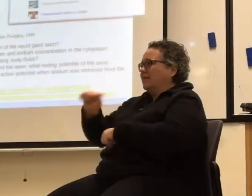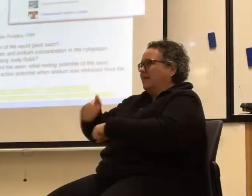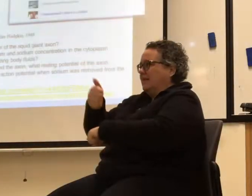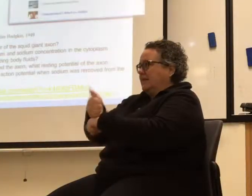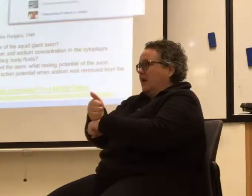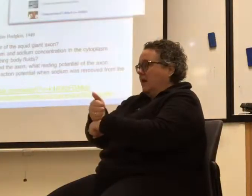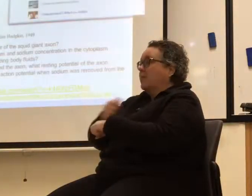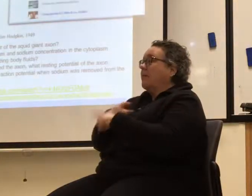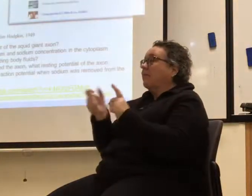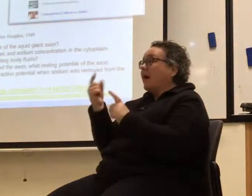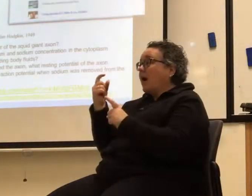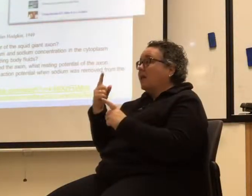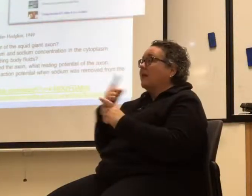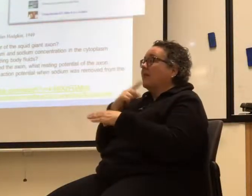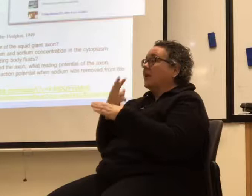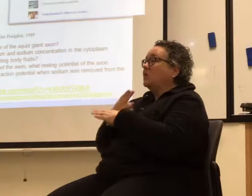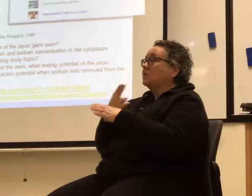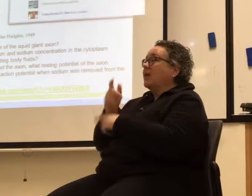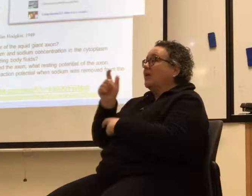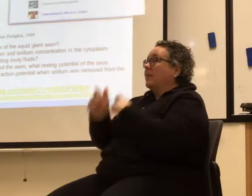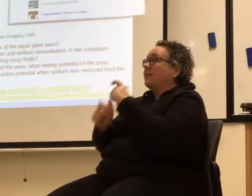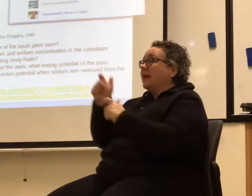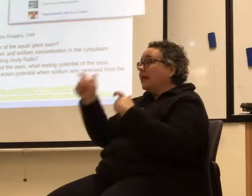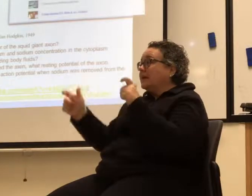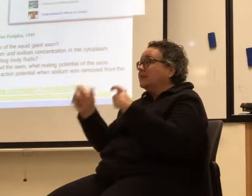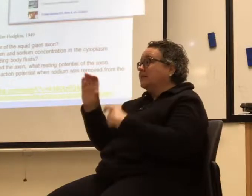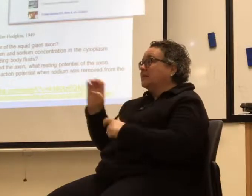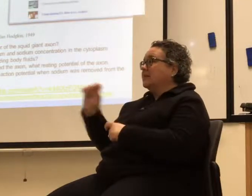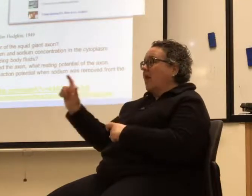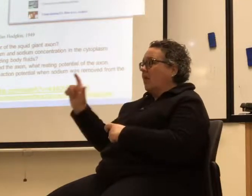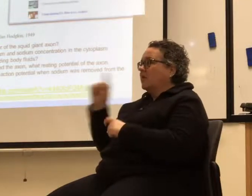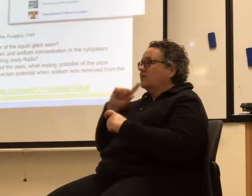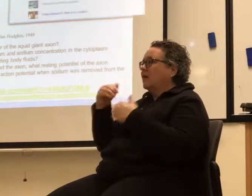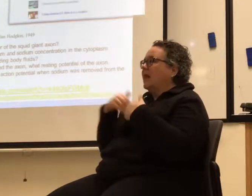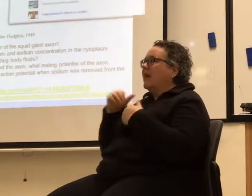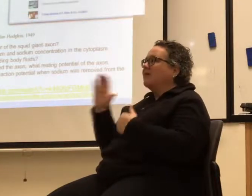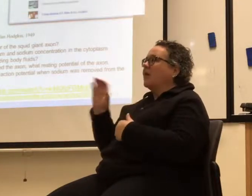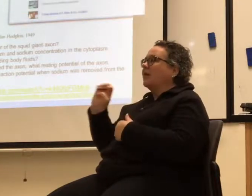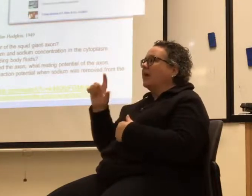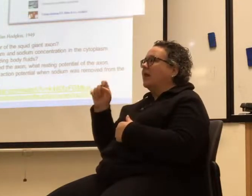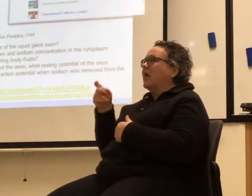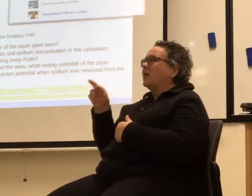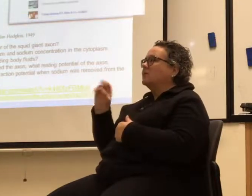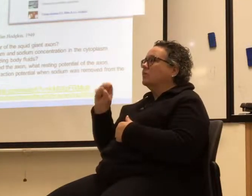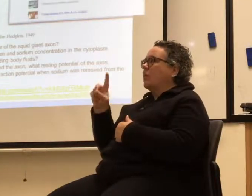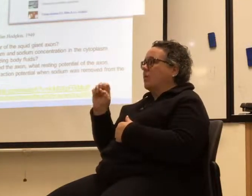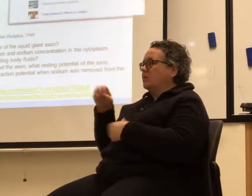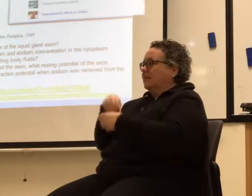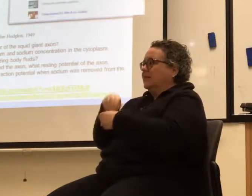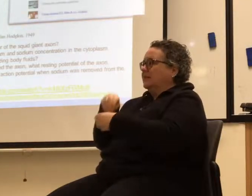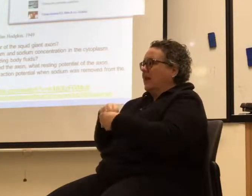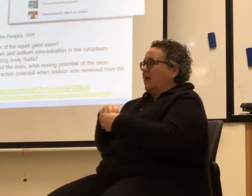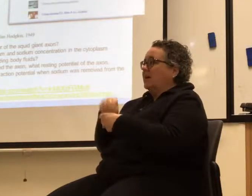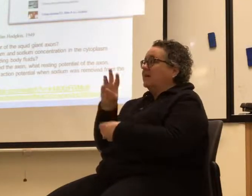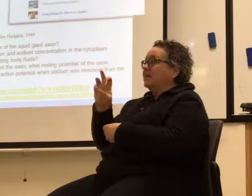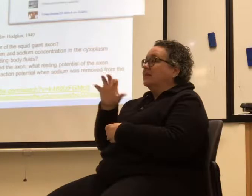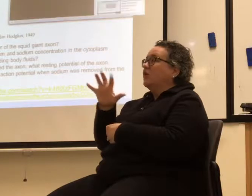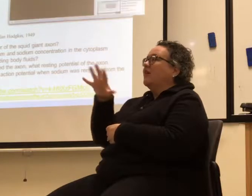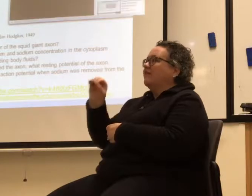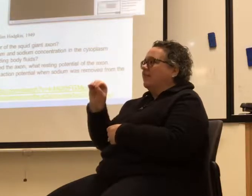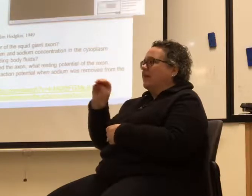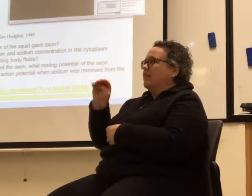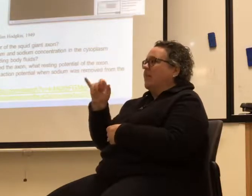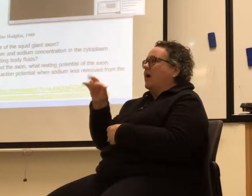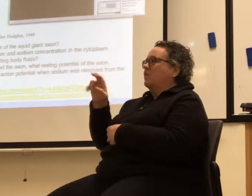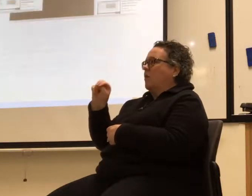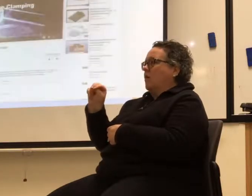But they use the biggest cell so they can get their little electrodes in there. Okay, 650 microns in diameter. Here's the